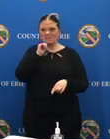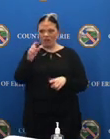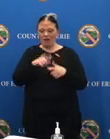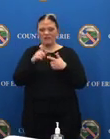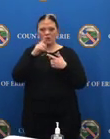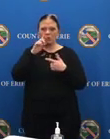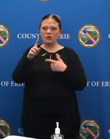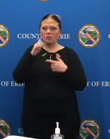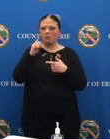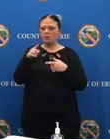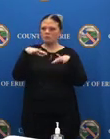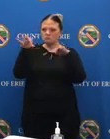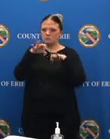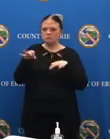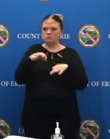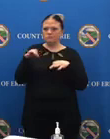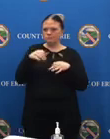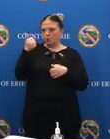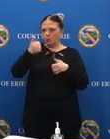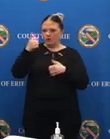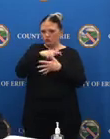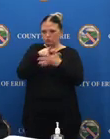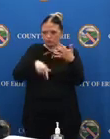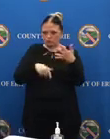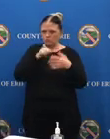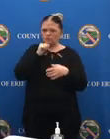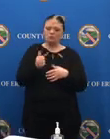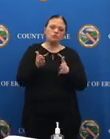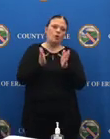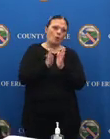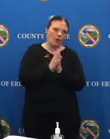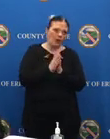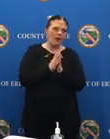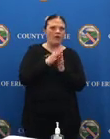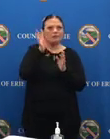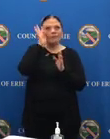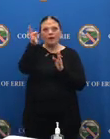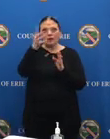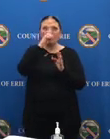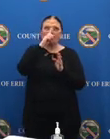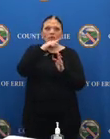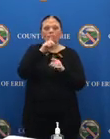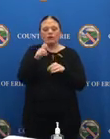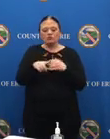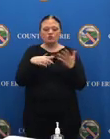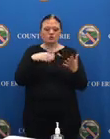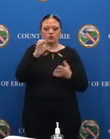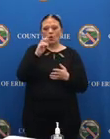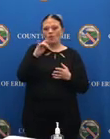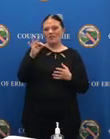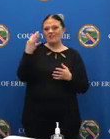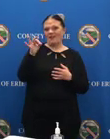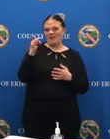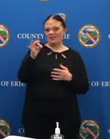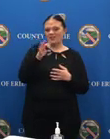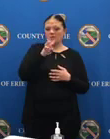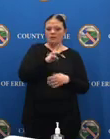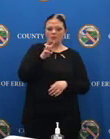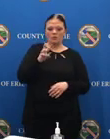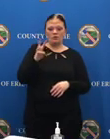the appropriate source. Once again, don't ask hypothetical questions. Our COVID-19 page at